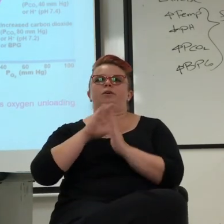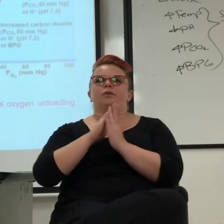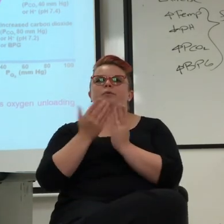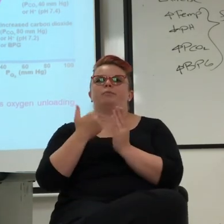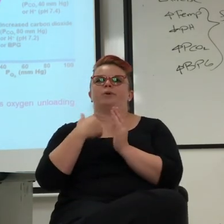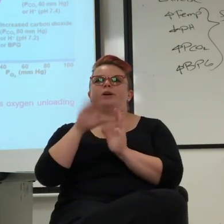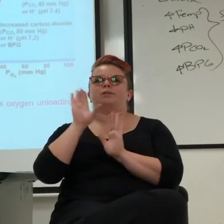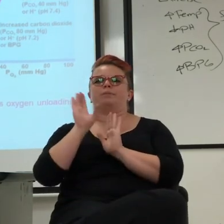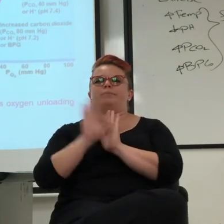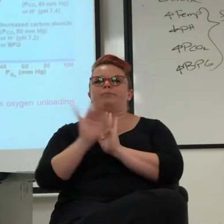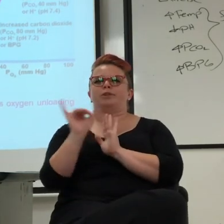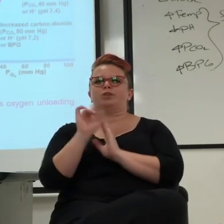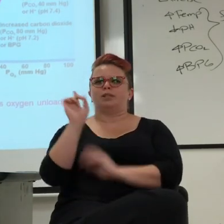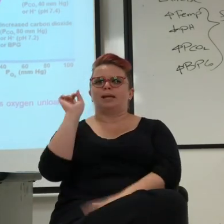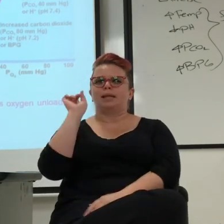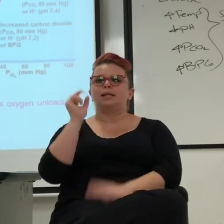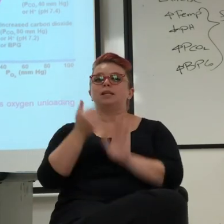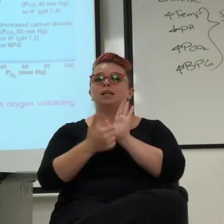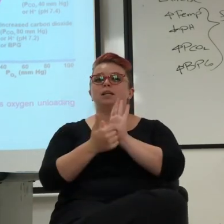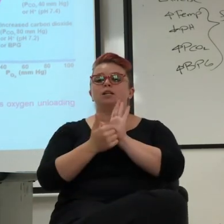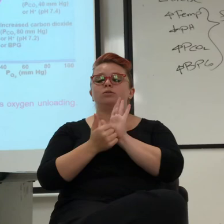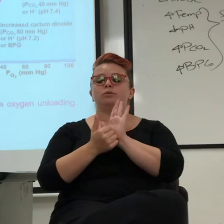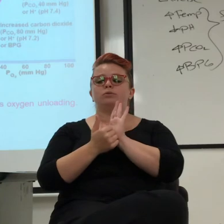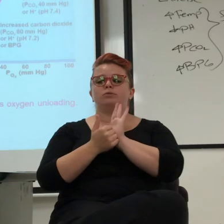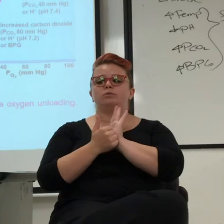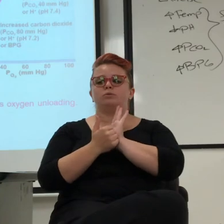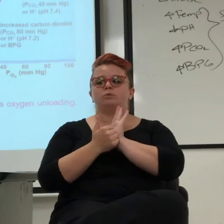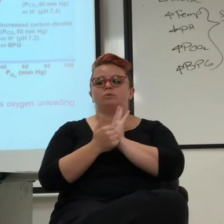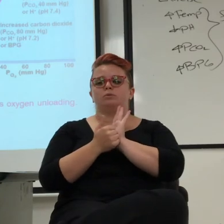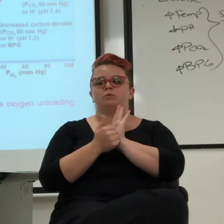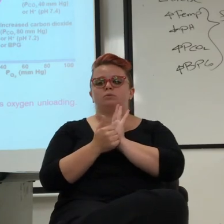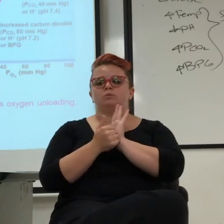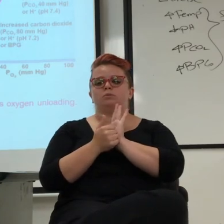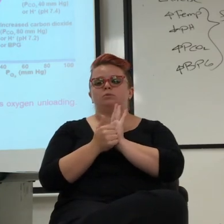like this. They show it to you